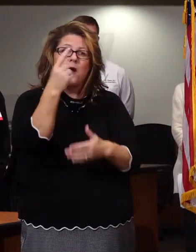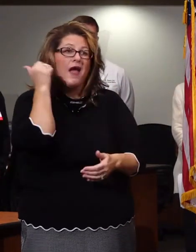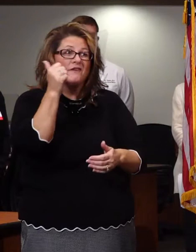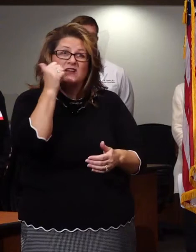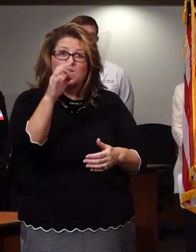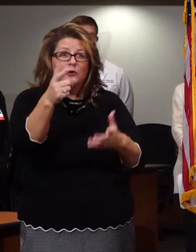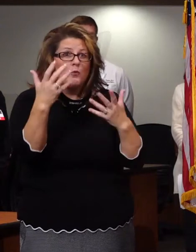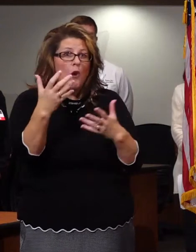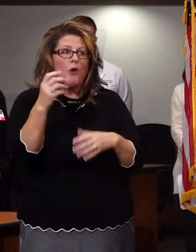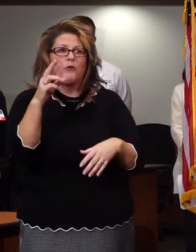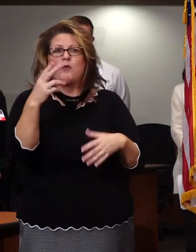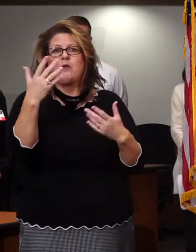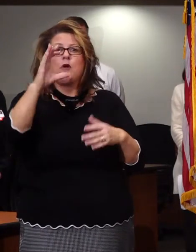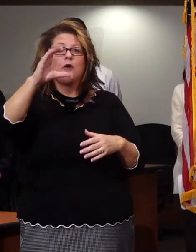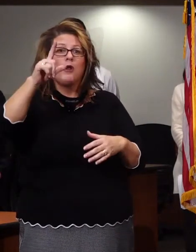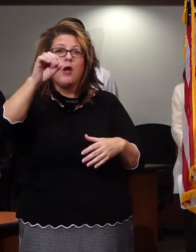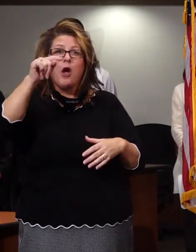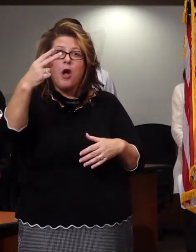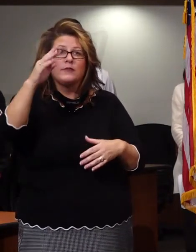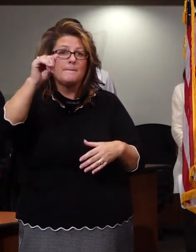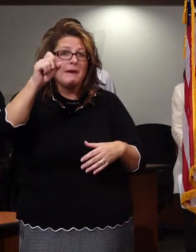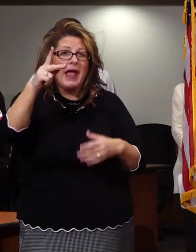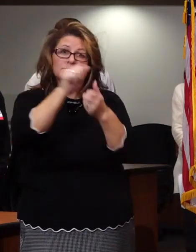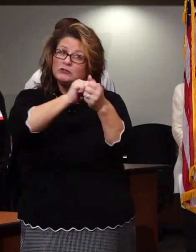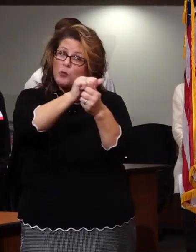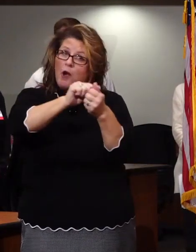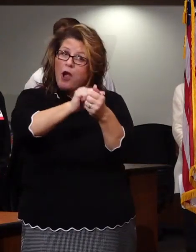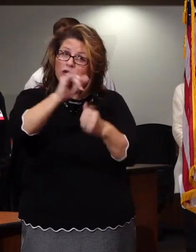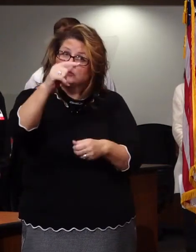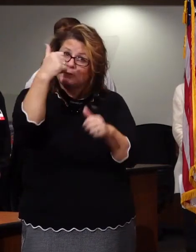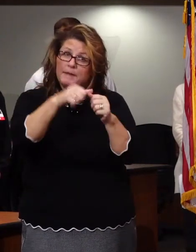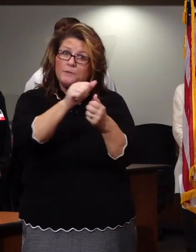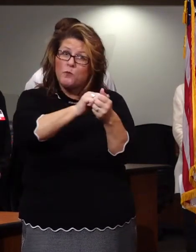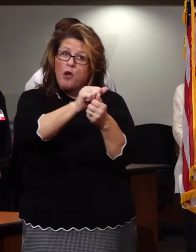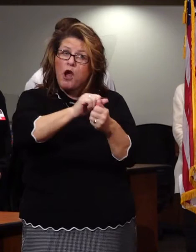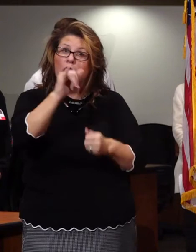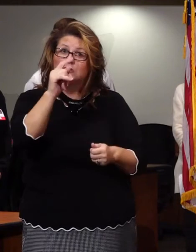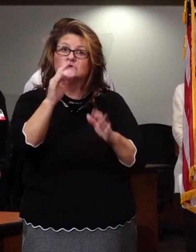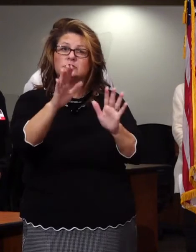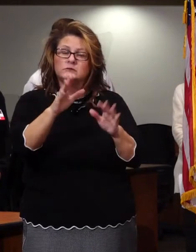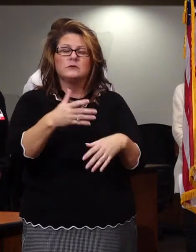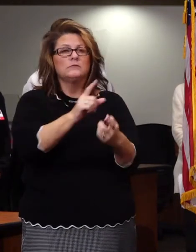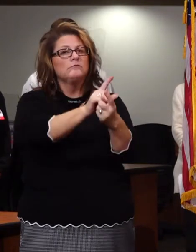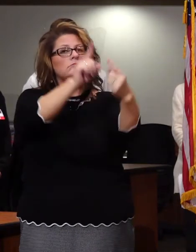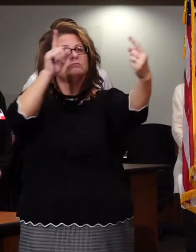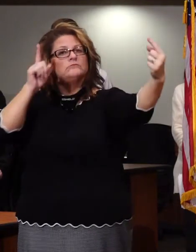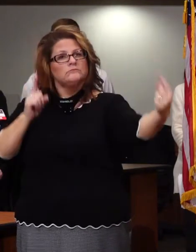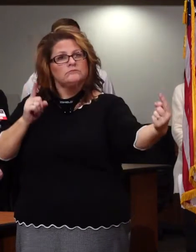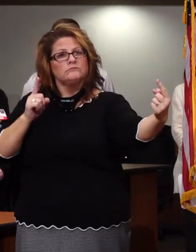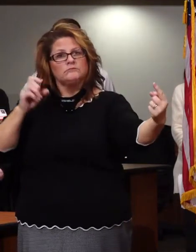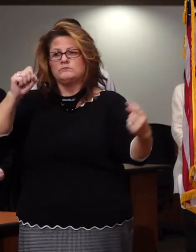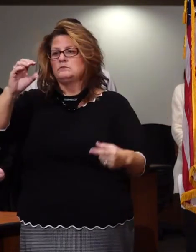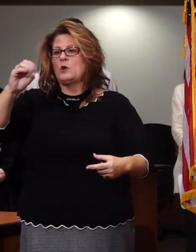or at least every day, a cloth mask. You have to wash it. We all know those things. Keep that social distance. The